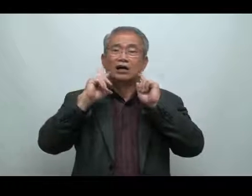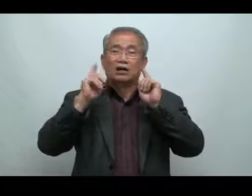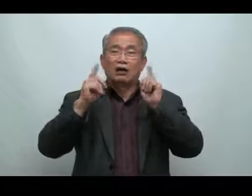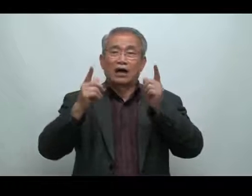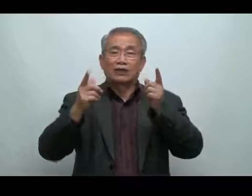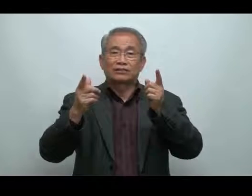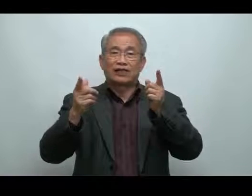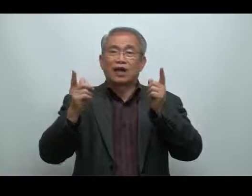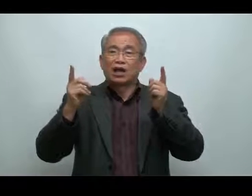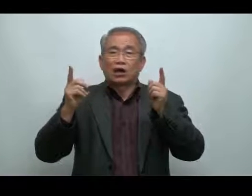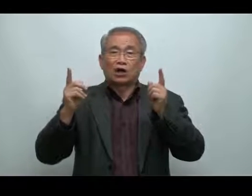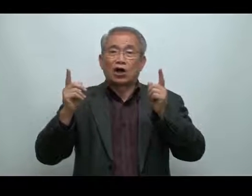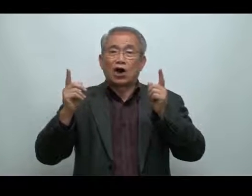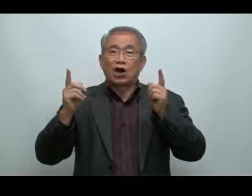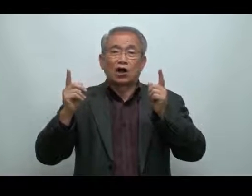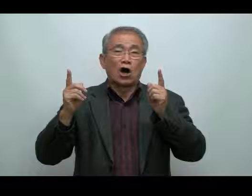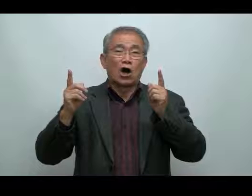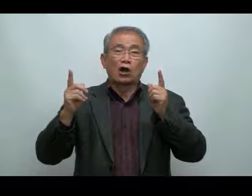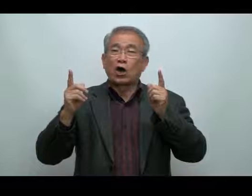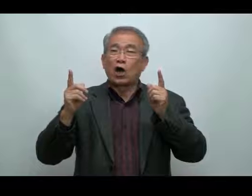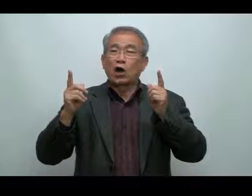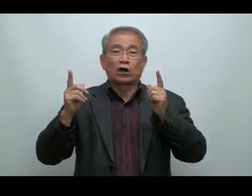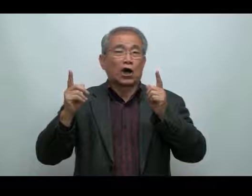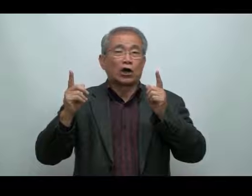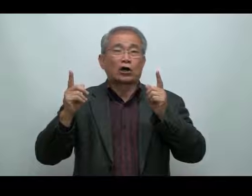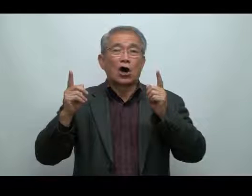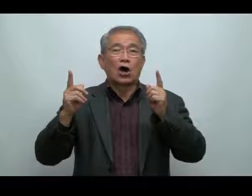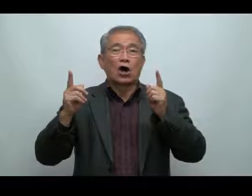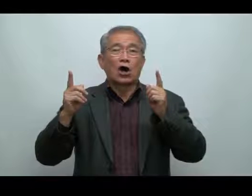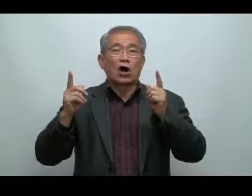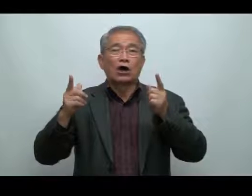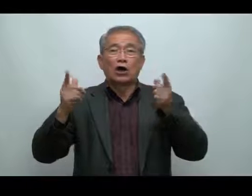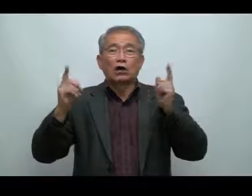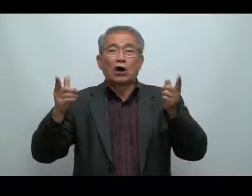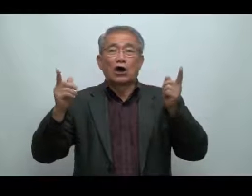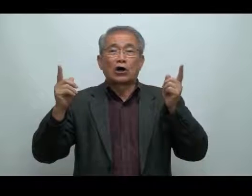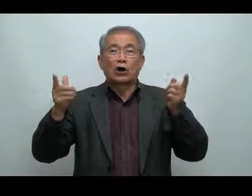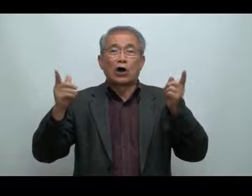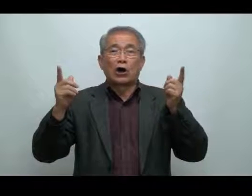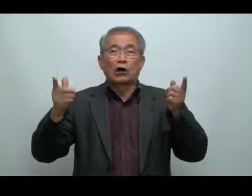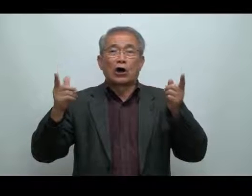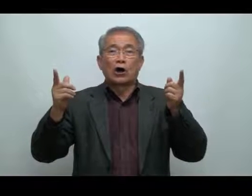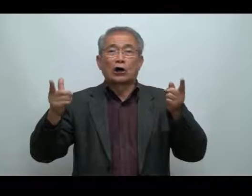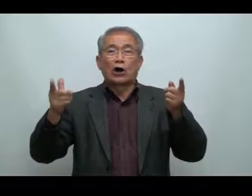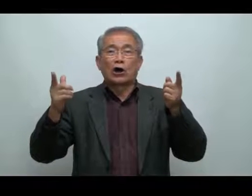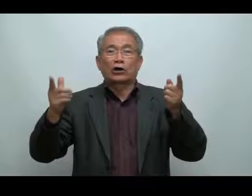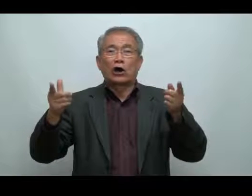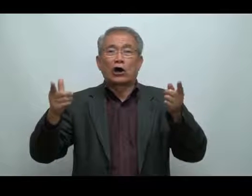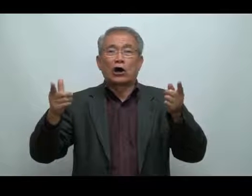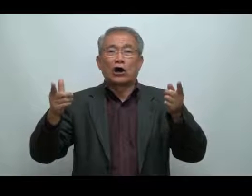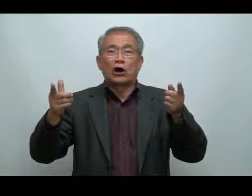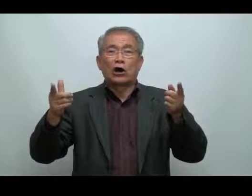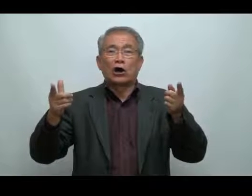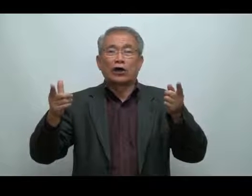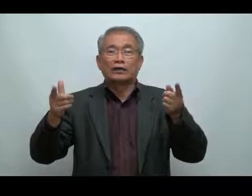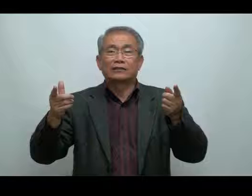or I could say go go go go go go go go go go, and then the